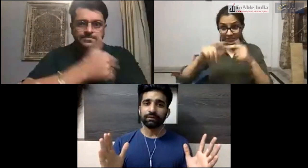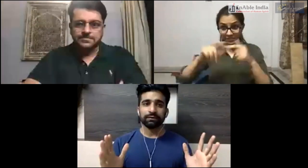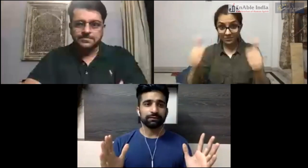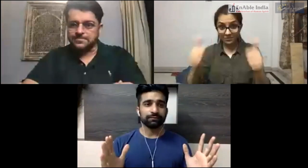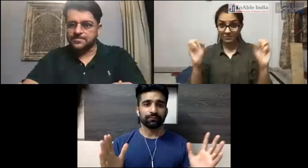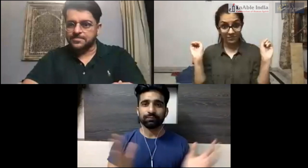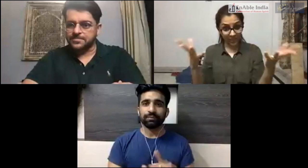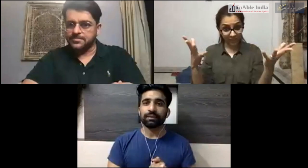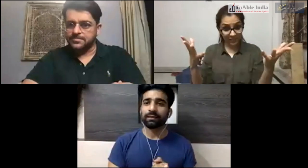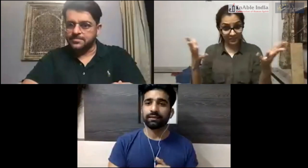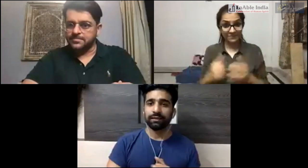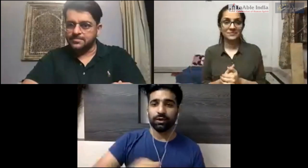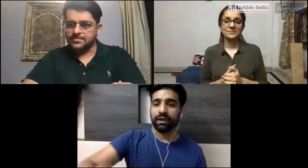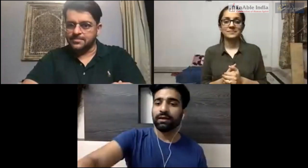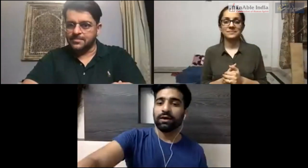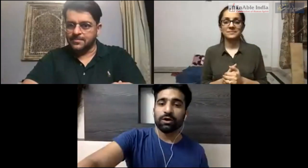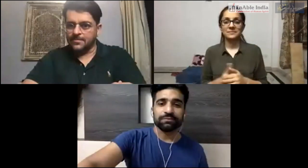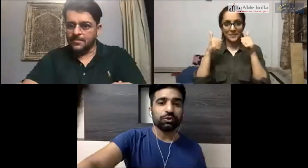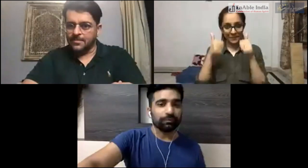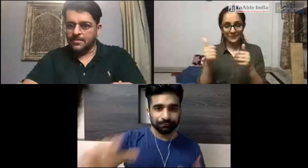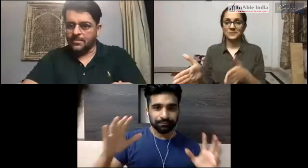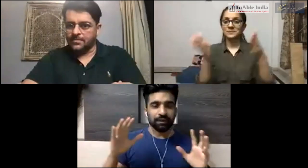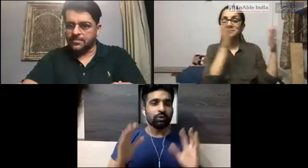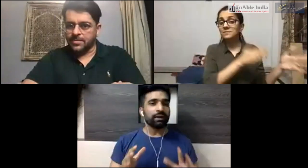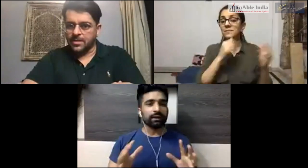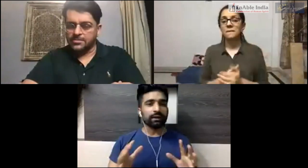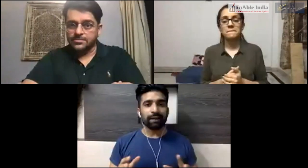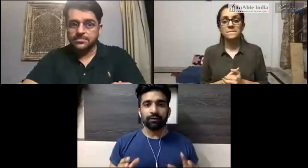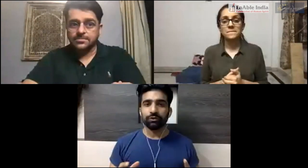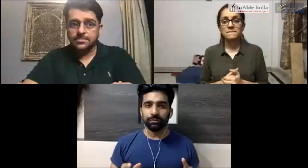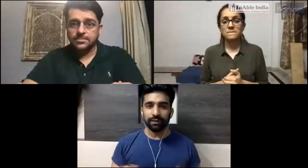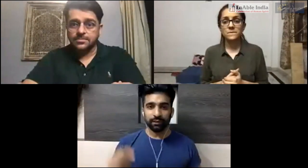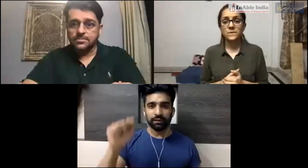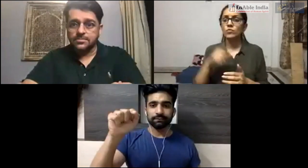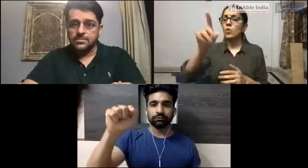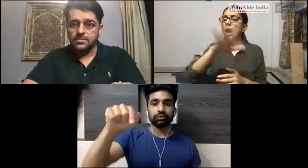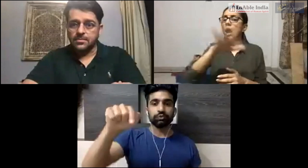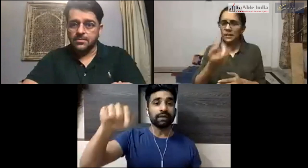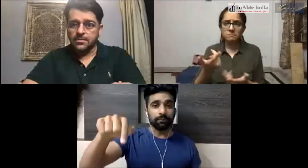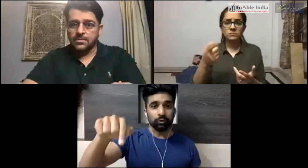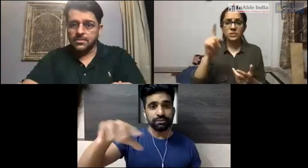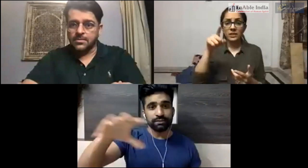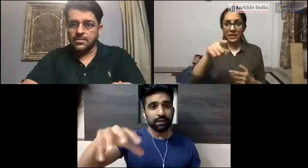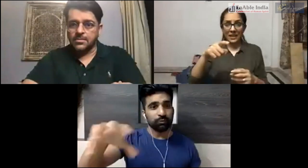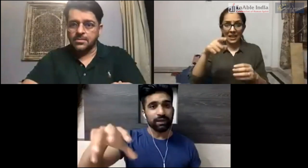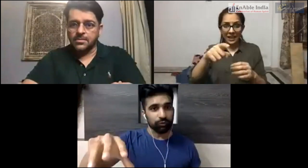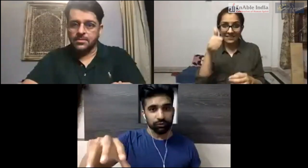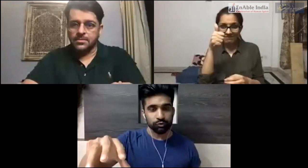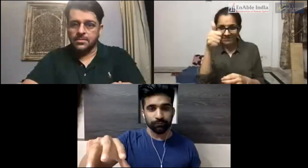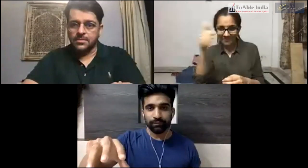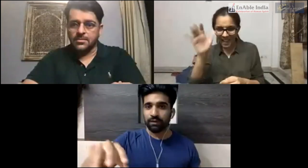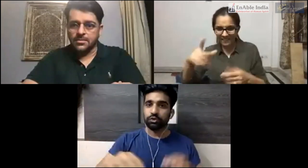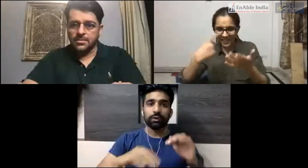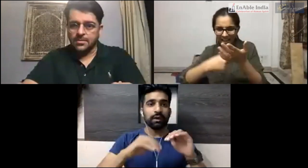begin? Okay, awesome. So you can interact with me using the emojis that we have on the